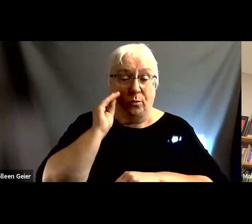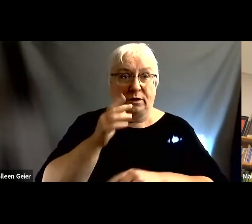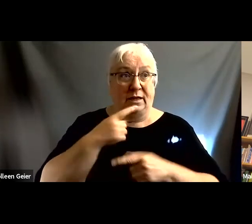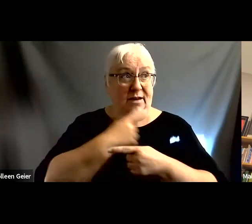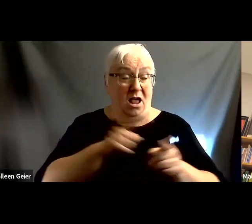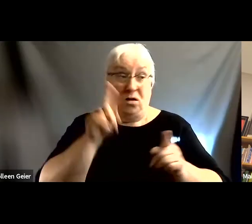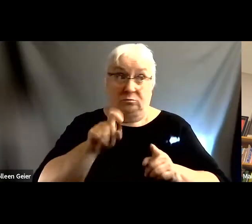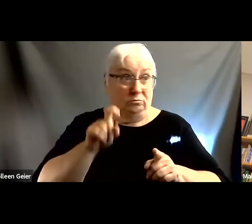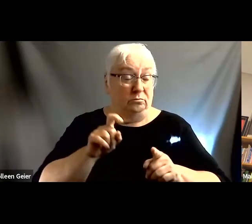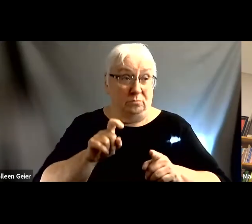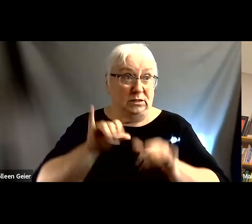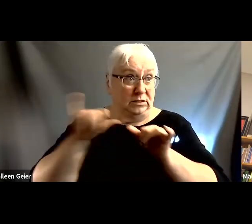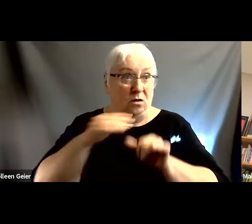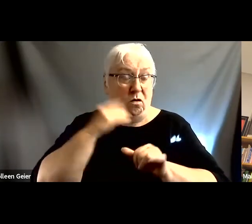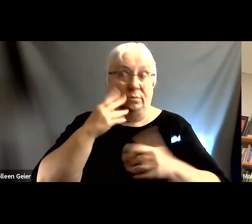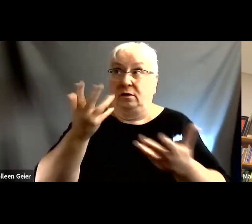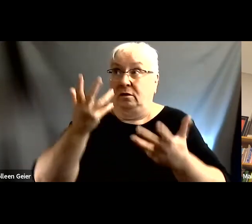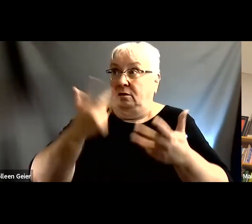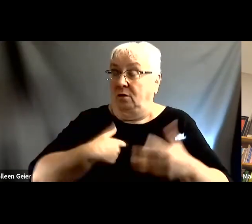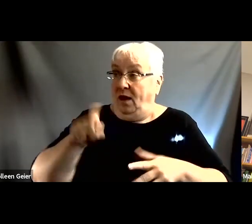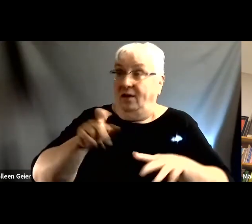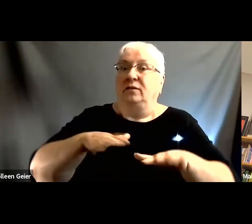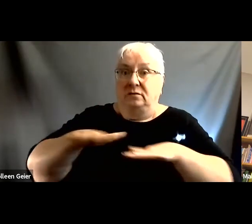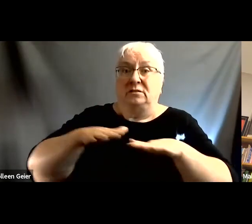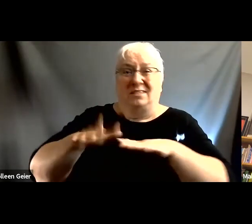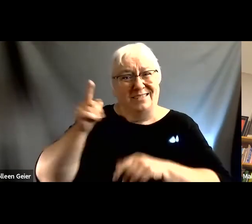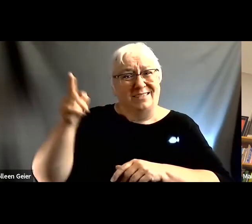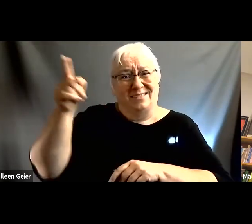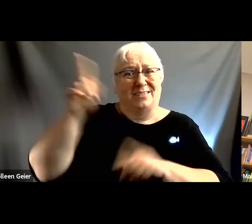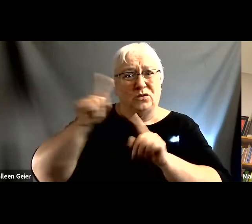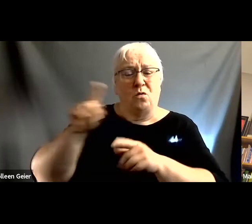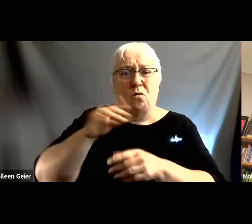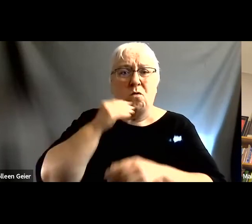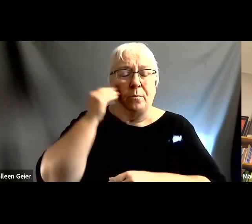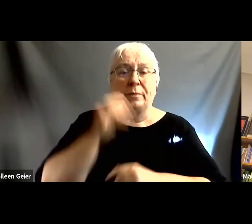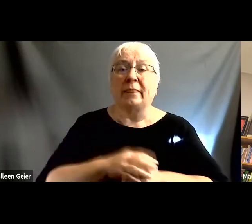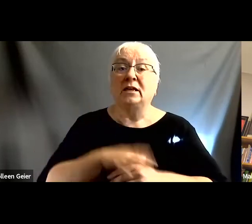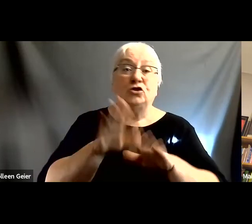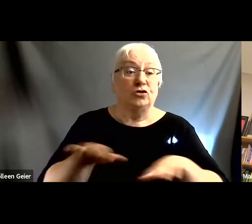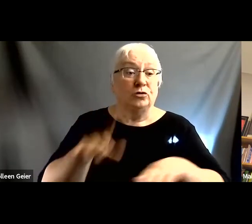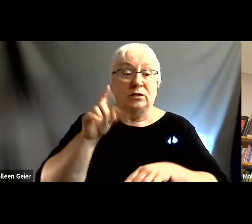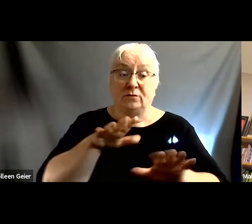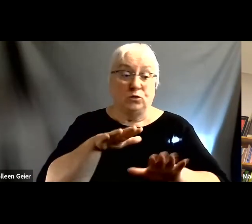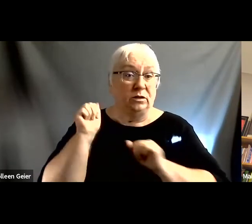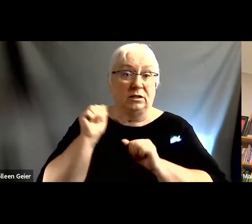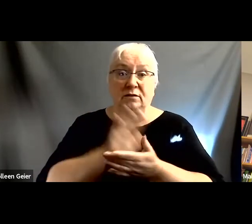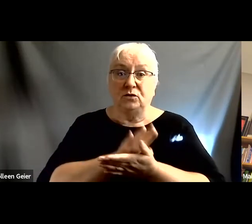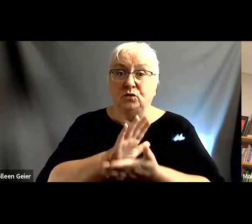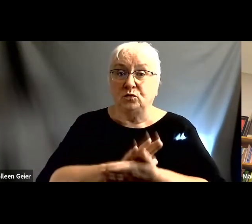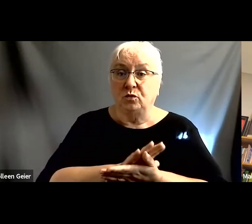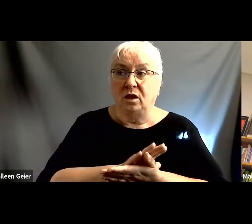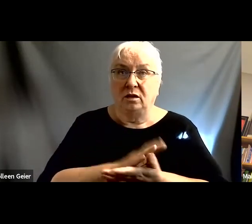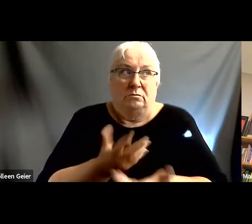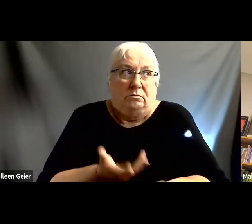to leave school, and they were just following their parents without even understanding, without even knowing when they were going to get